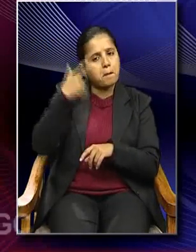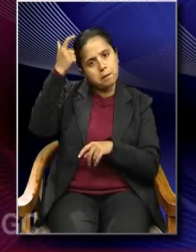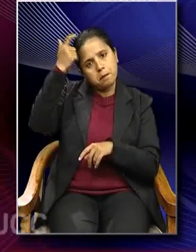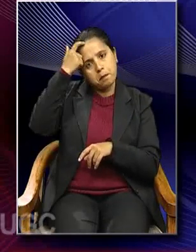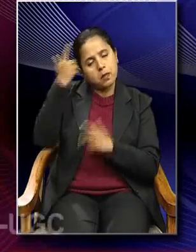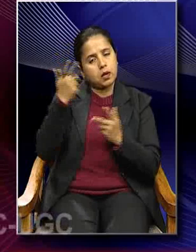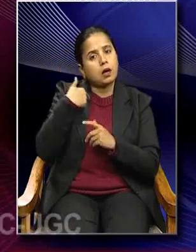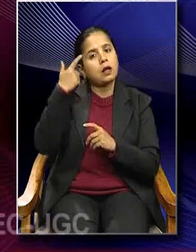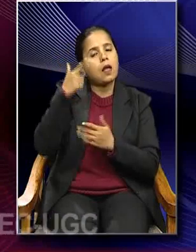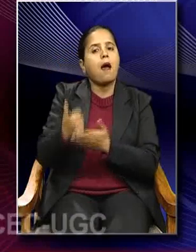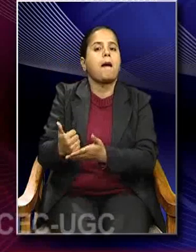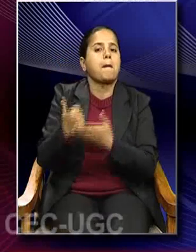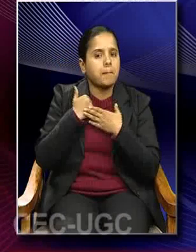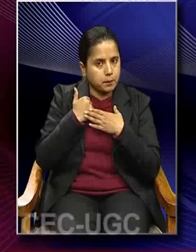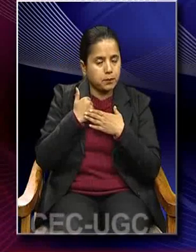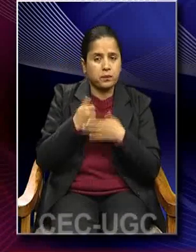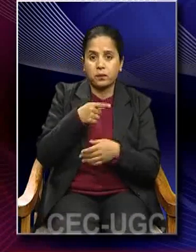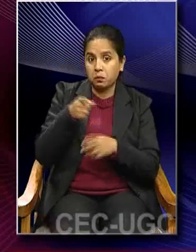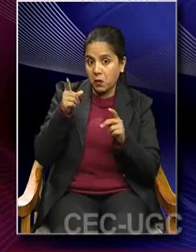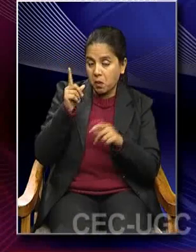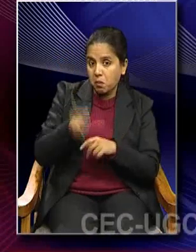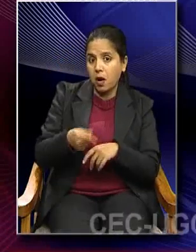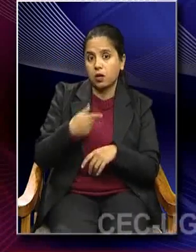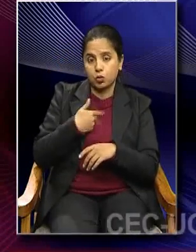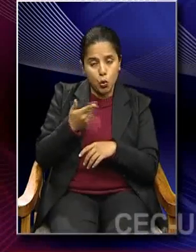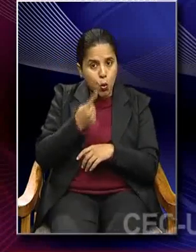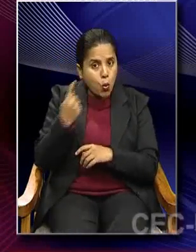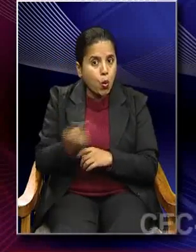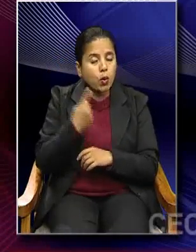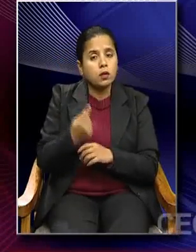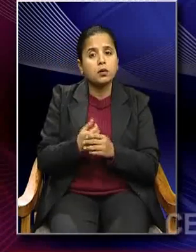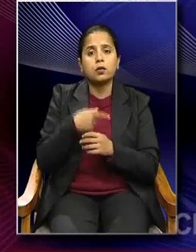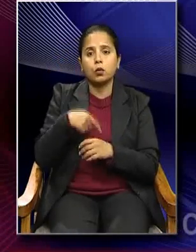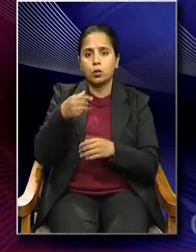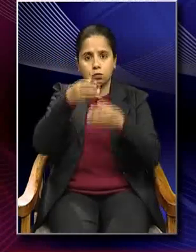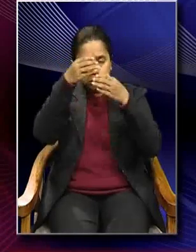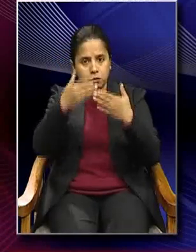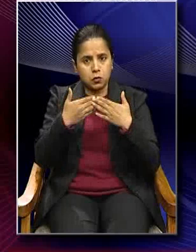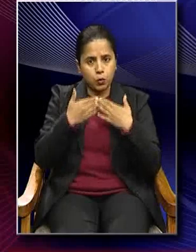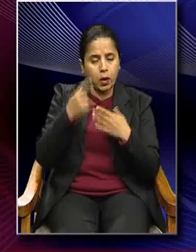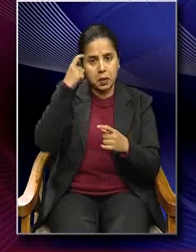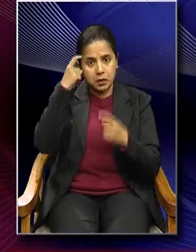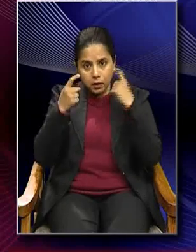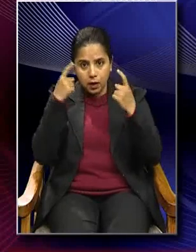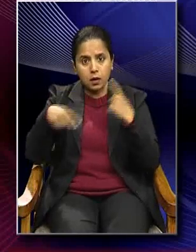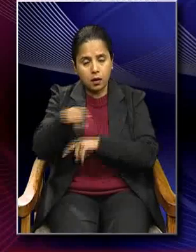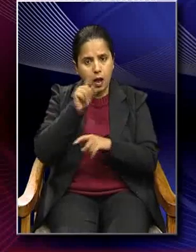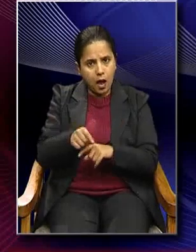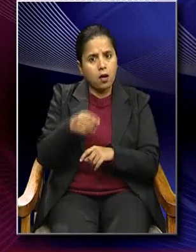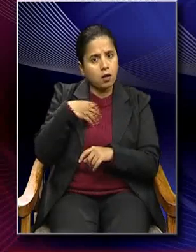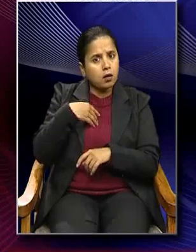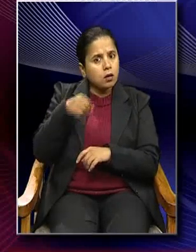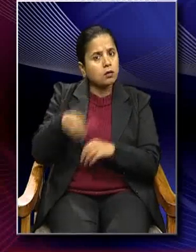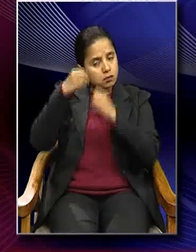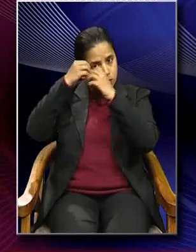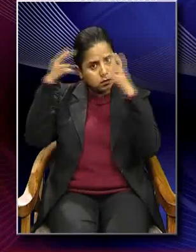It helps us. It's not necessary that only scholars and thinkers kind of have an